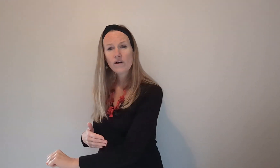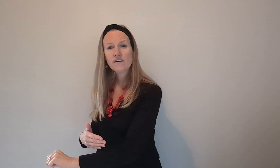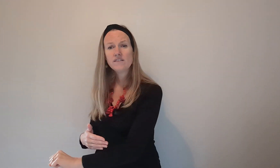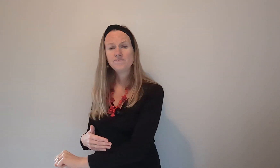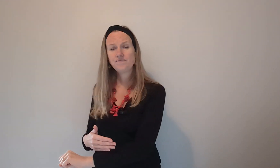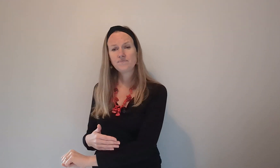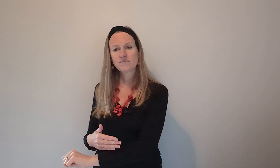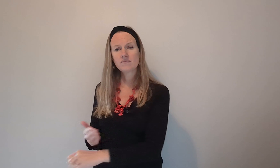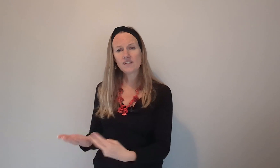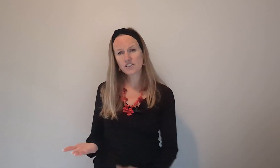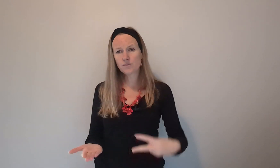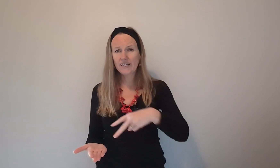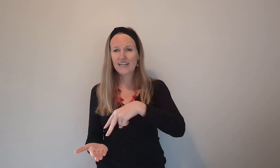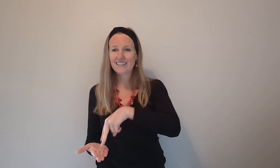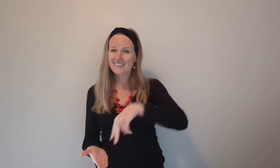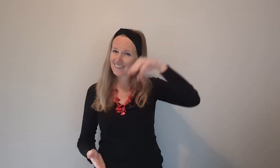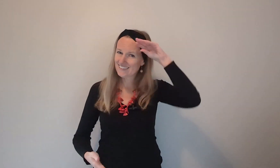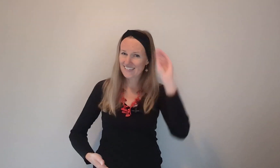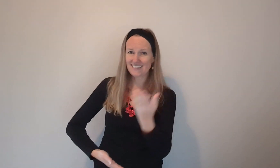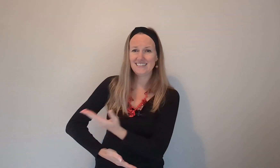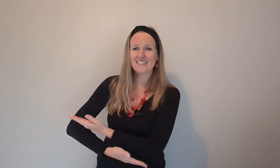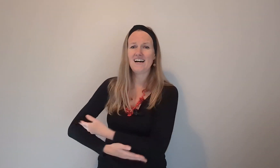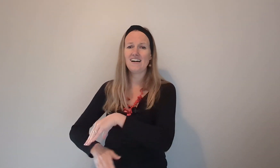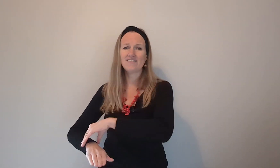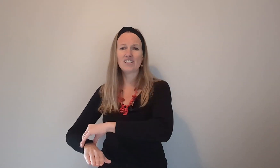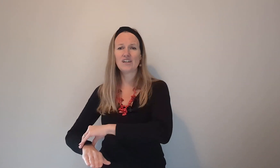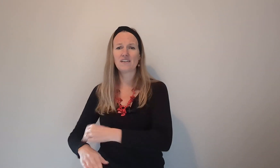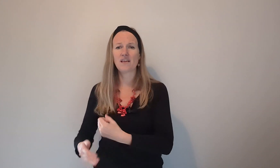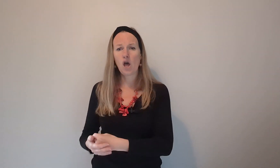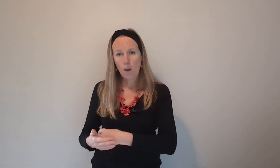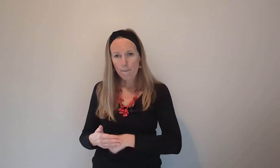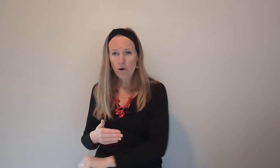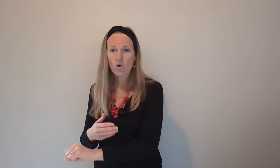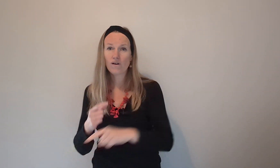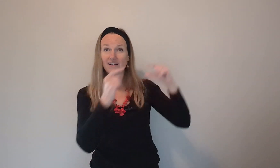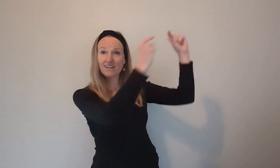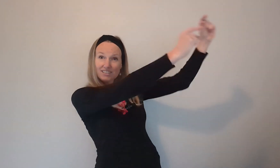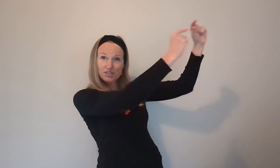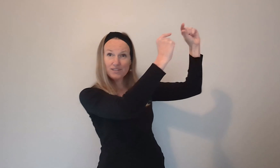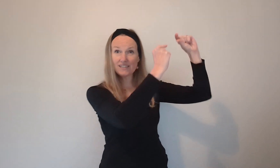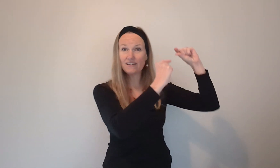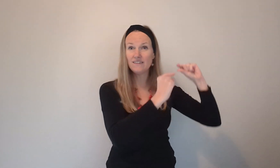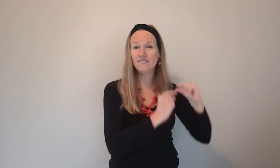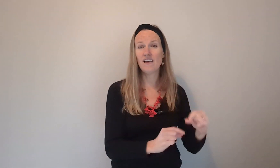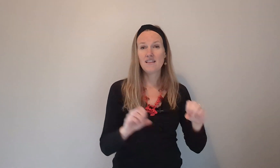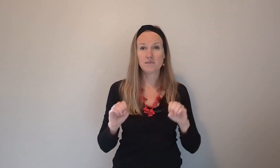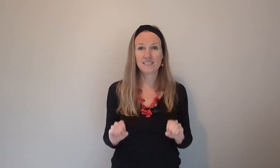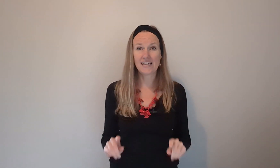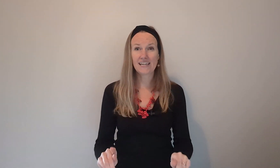born to raise the sons of earth, born to give them